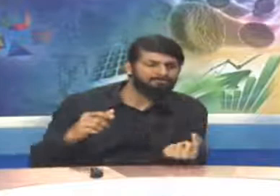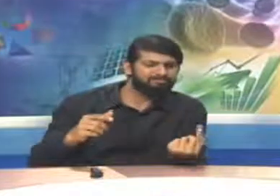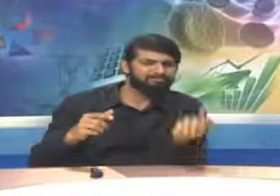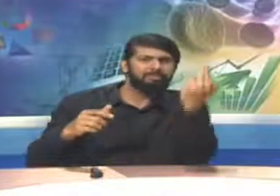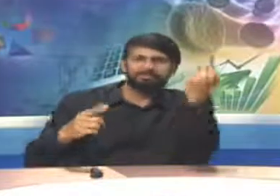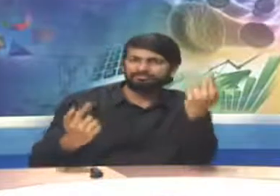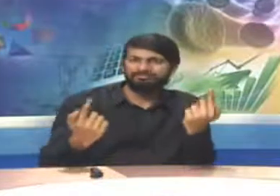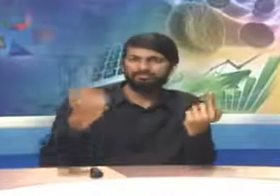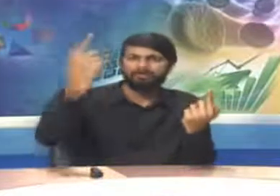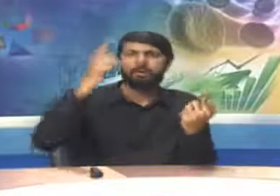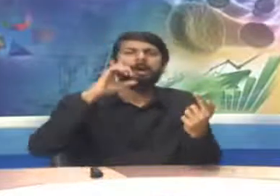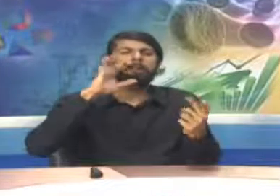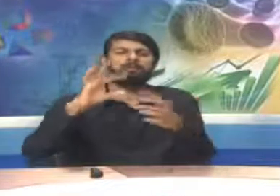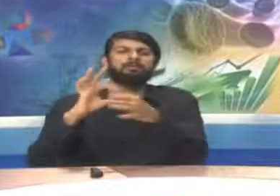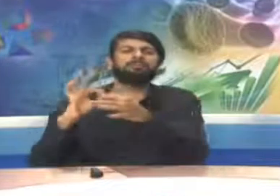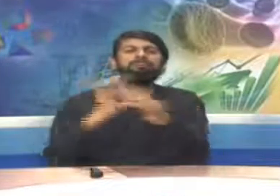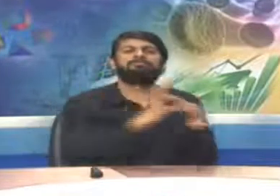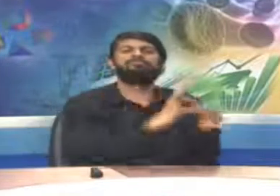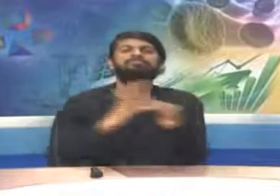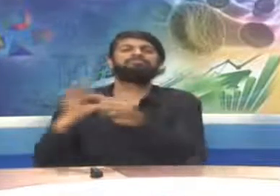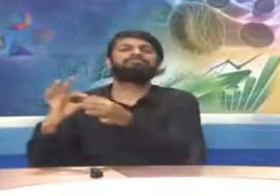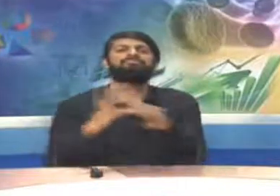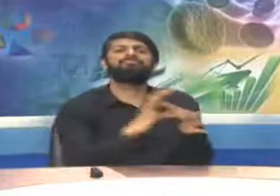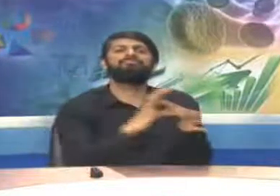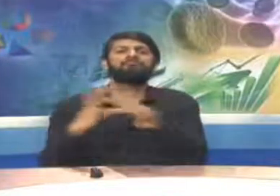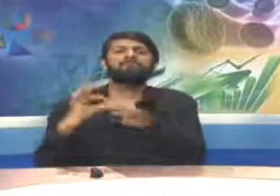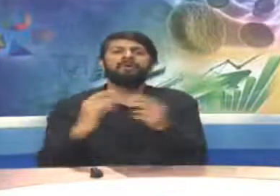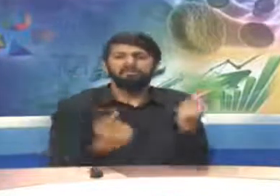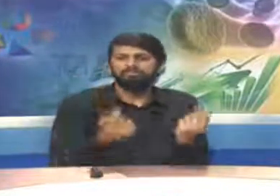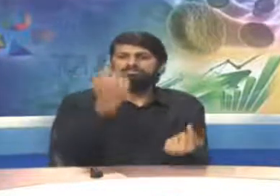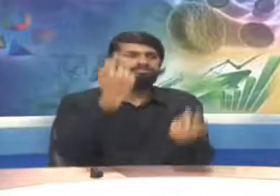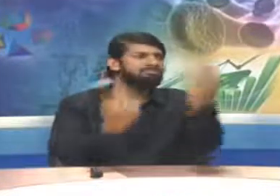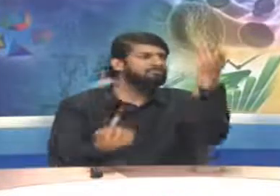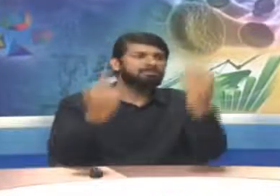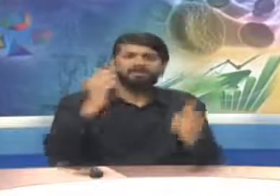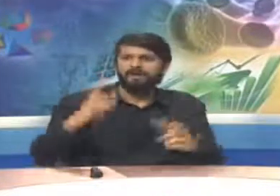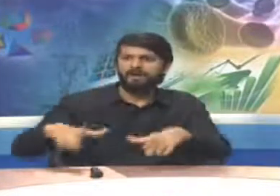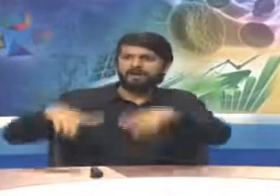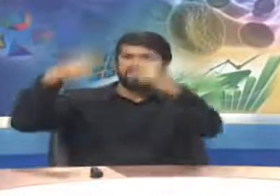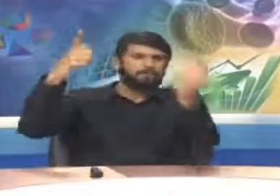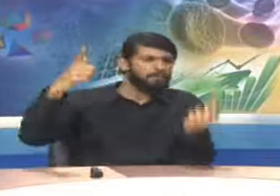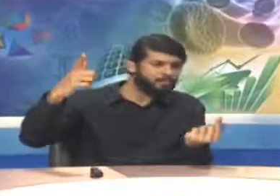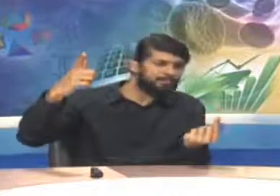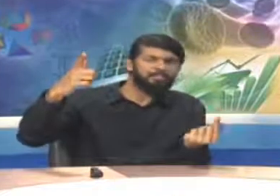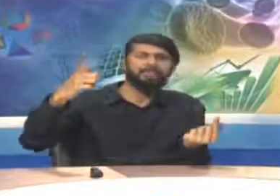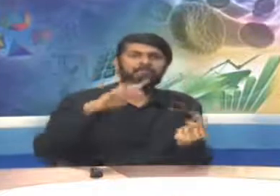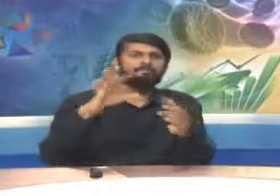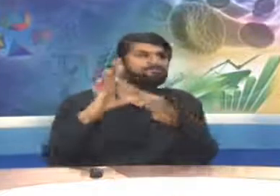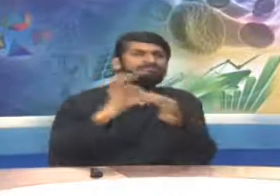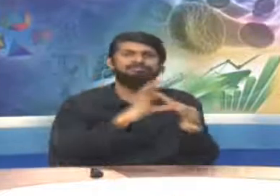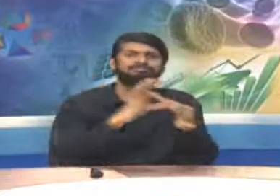the same inviolable connection between the mean and